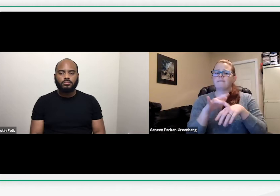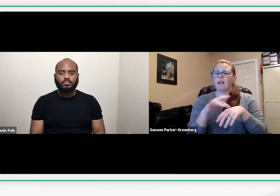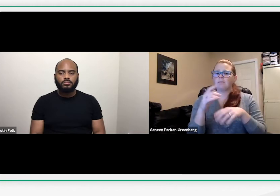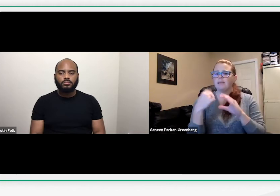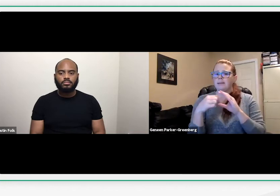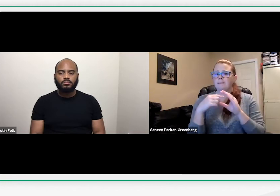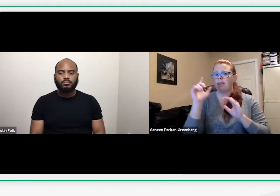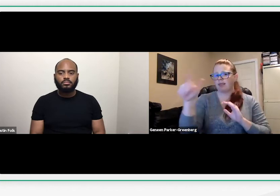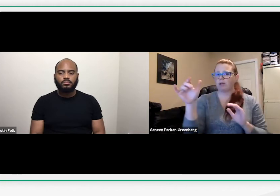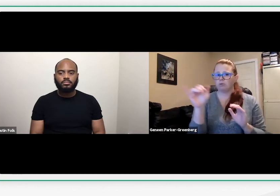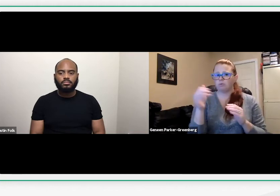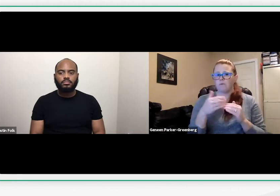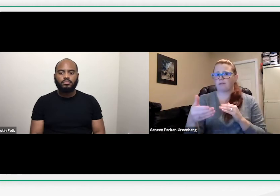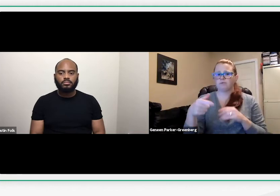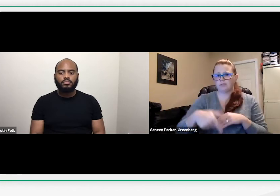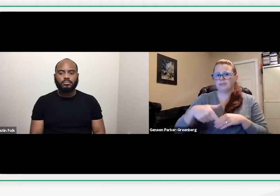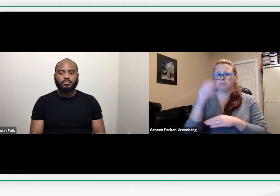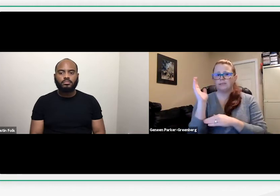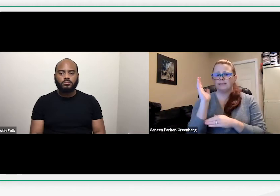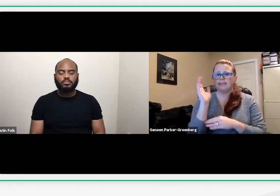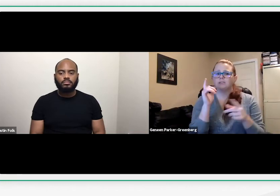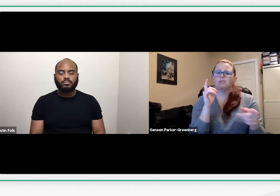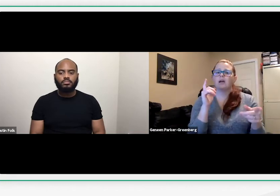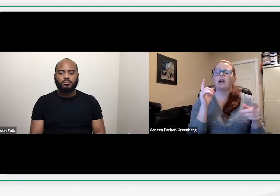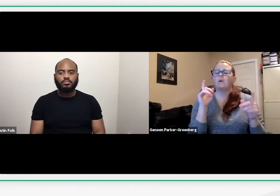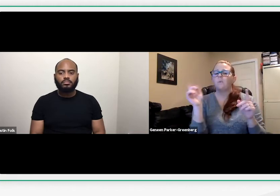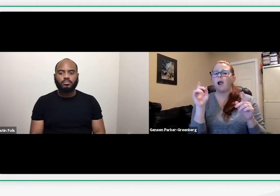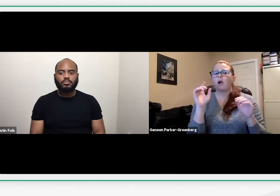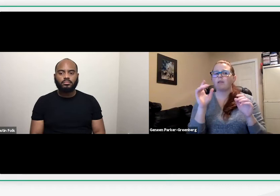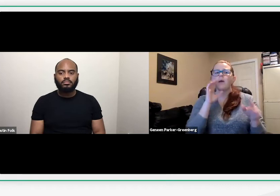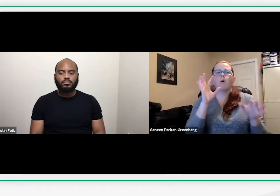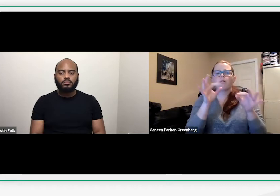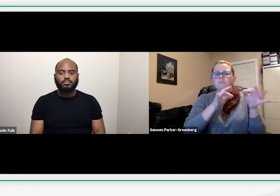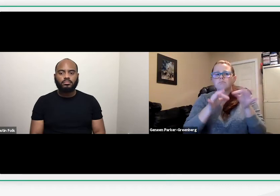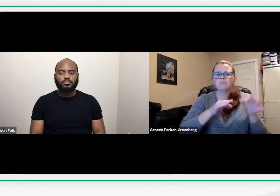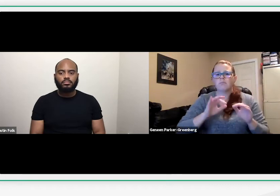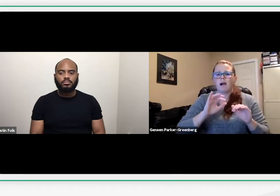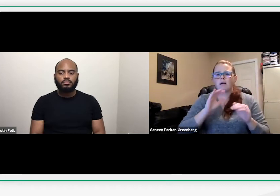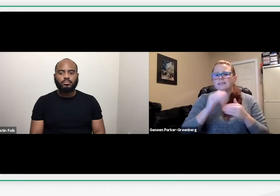there actually is a link at the bottom, and this will be available by email after this presentation,